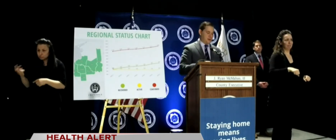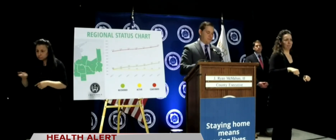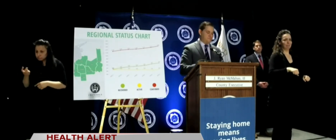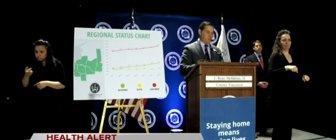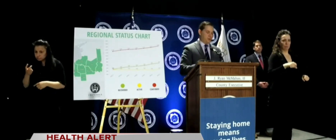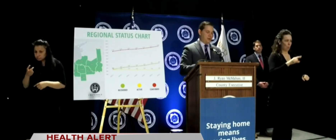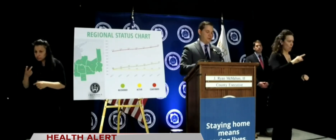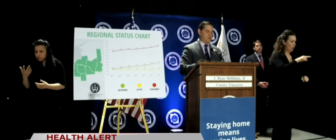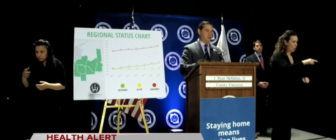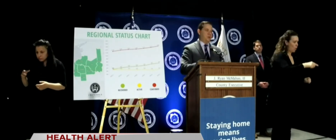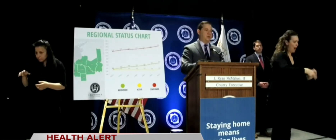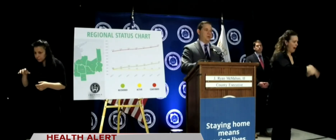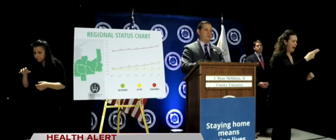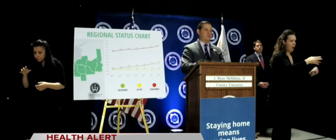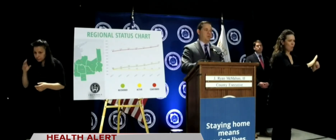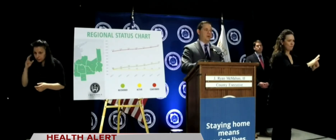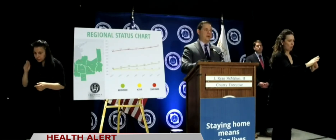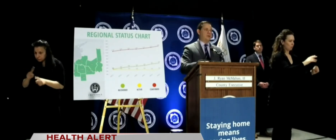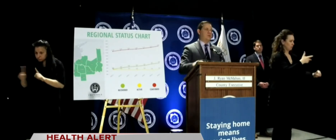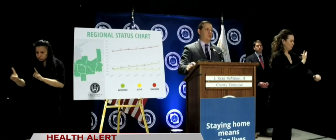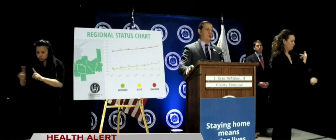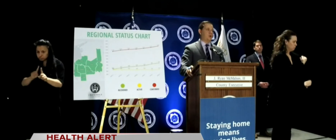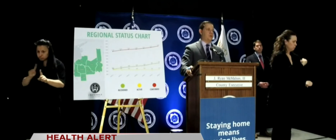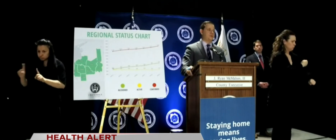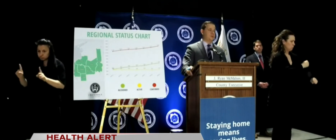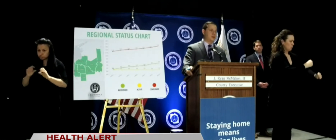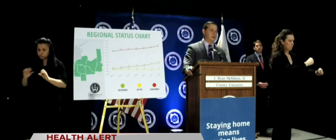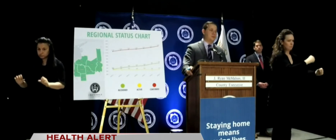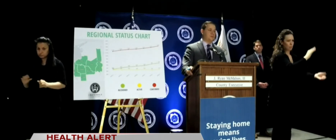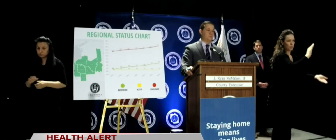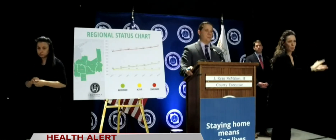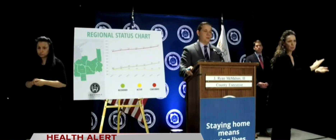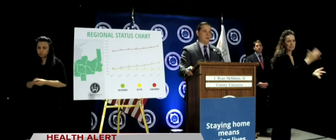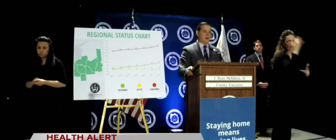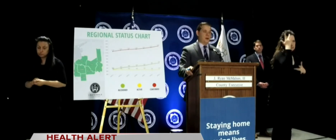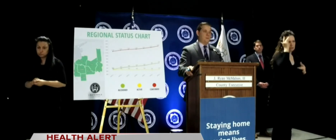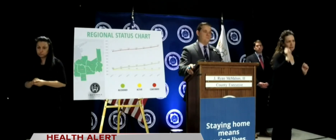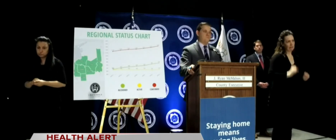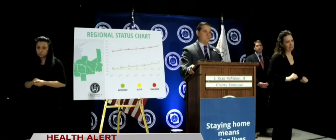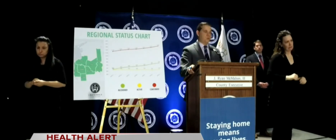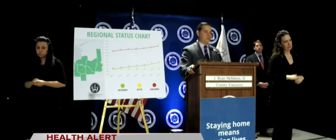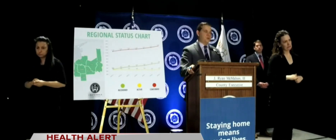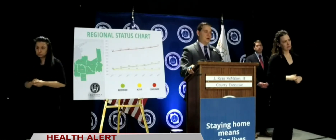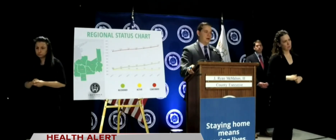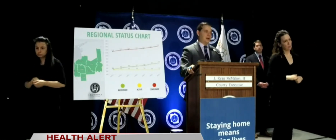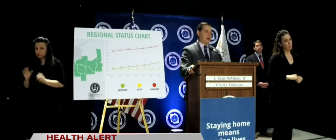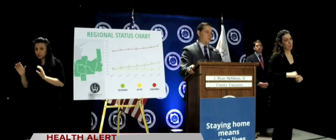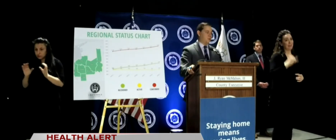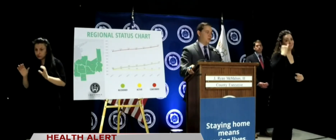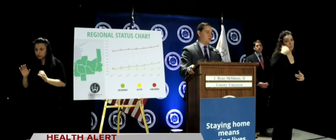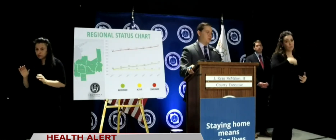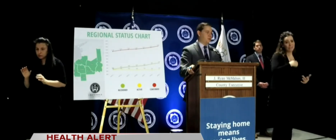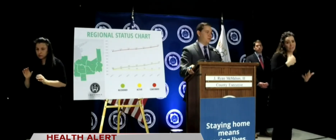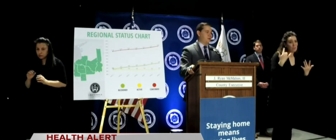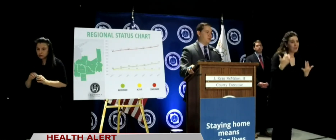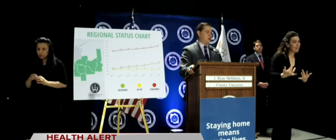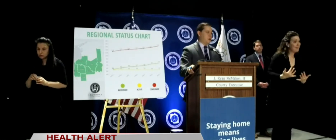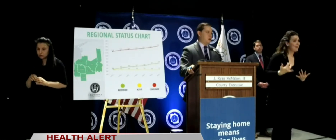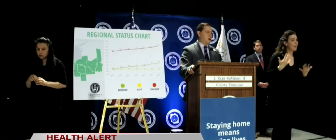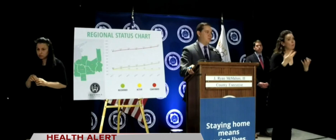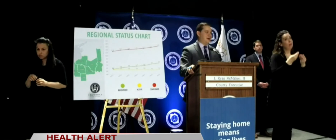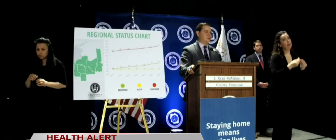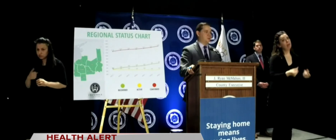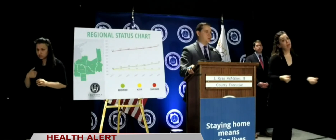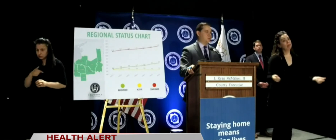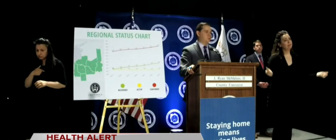that's the reality. So if we're waiting for COVID to leave, restart and economic recovery